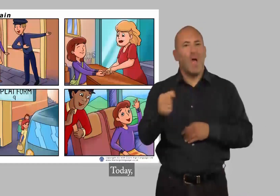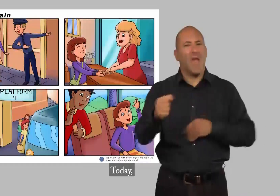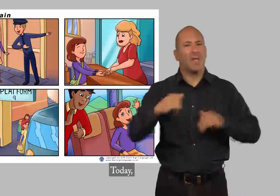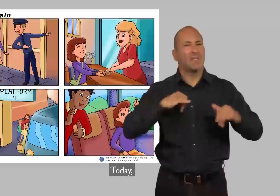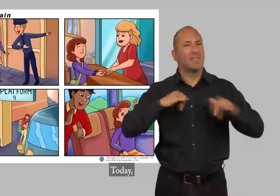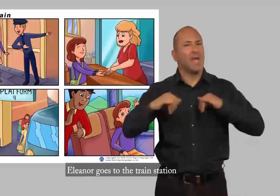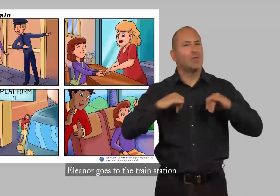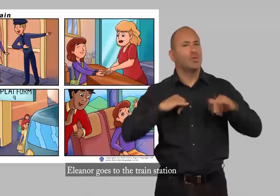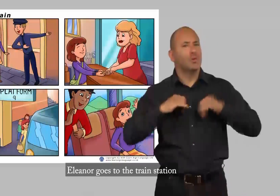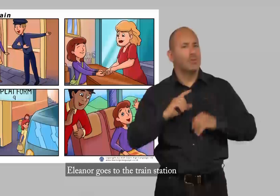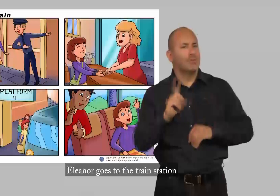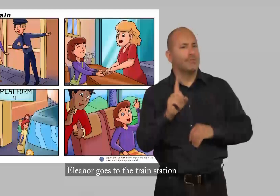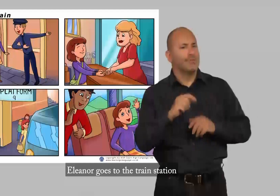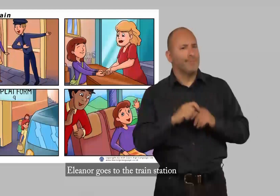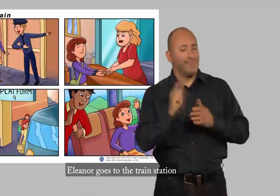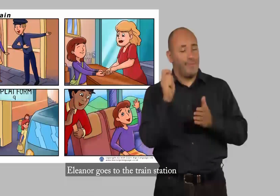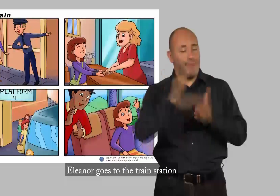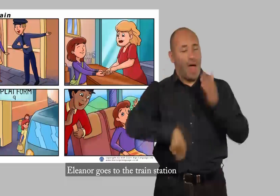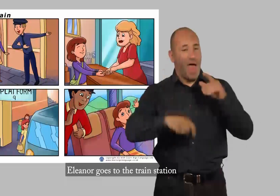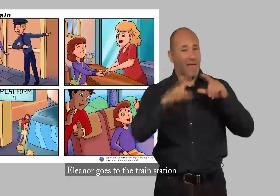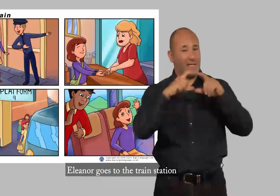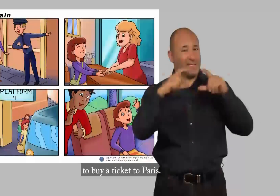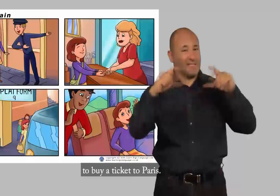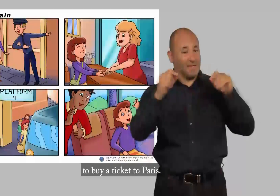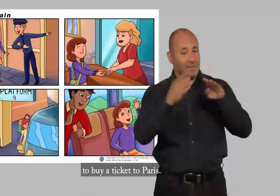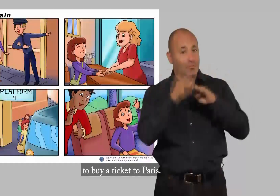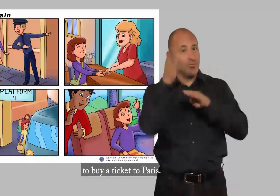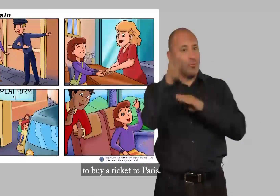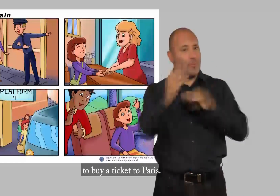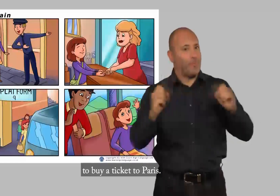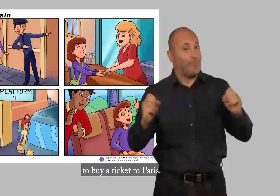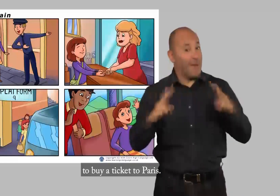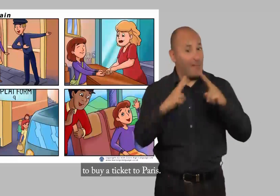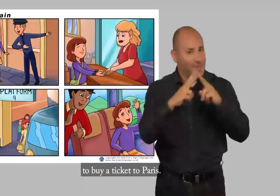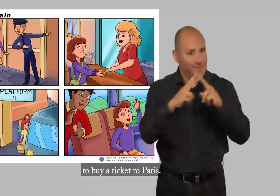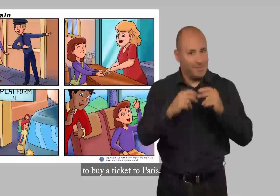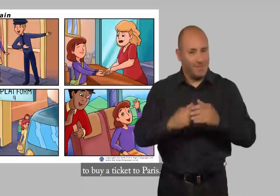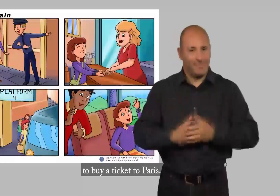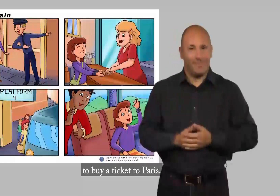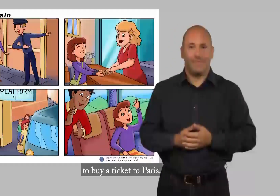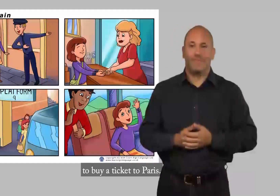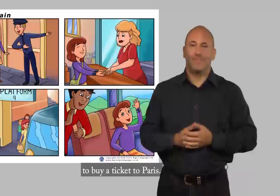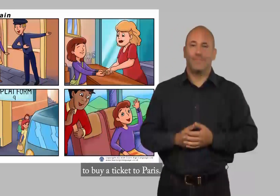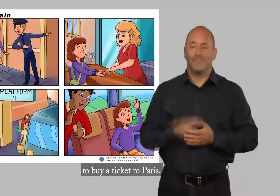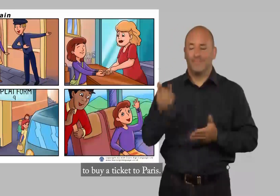Today, Eleanor goes to the train station to buy a ticket to Paris.